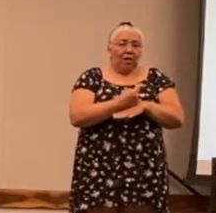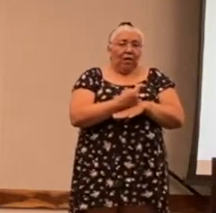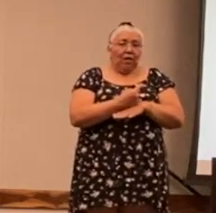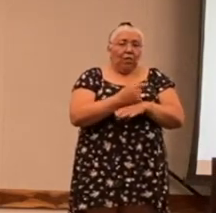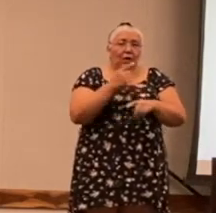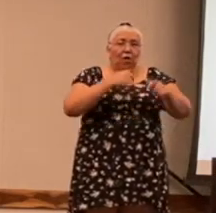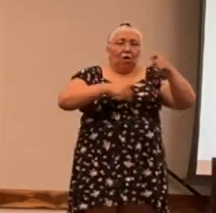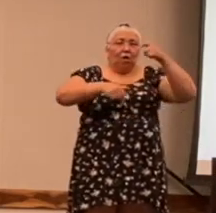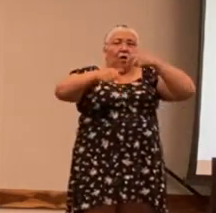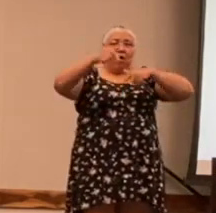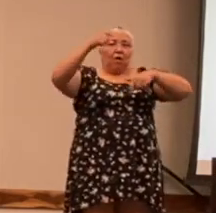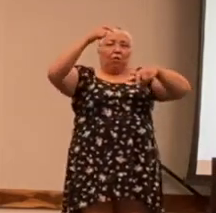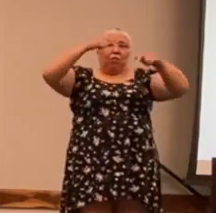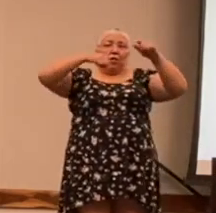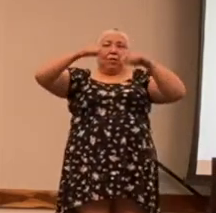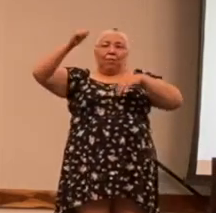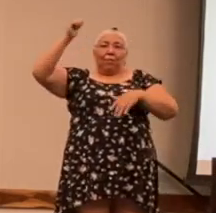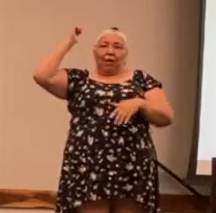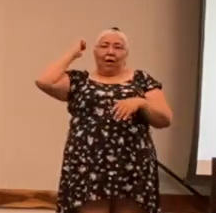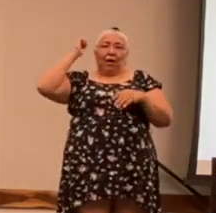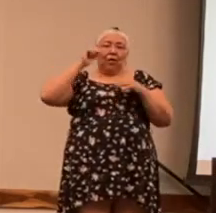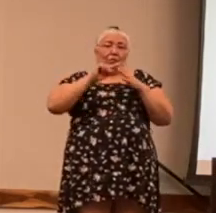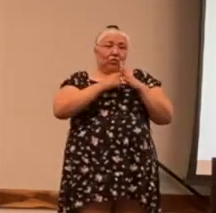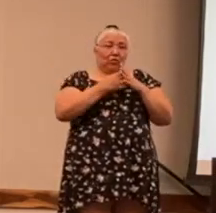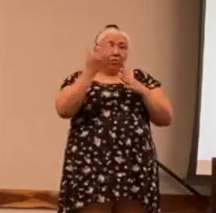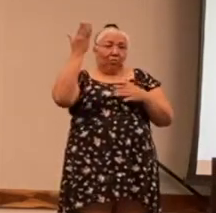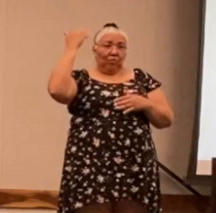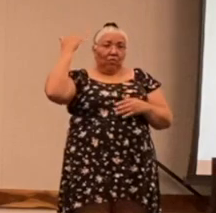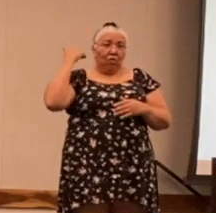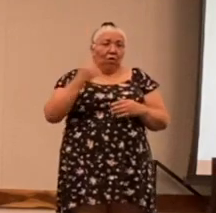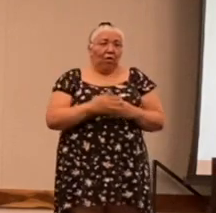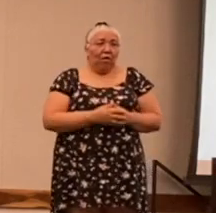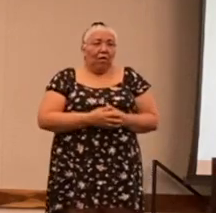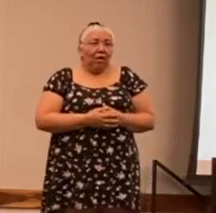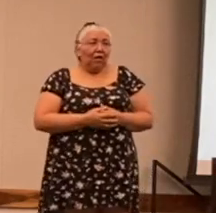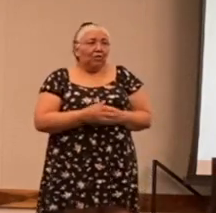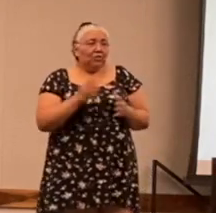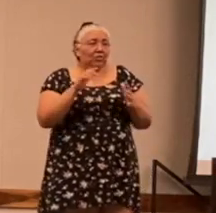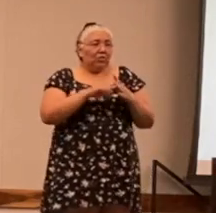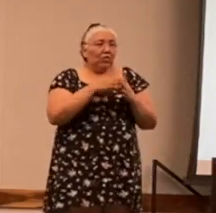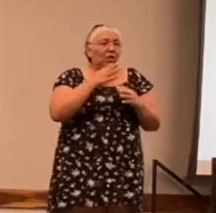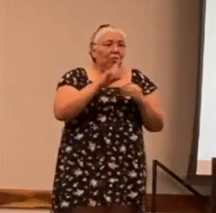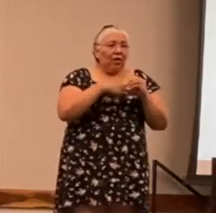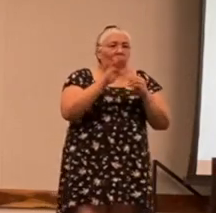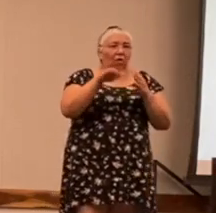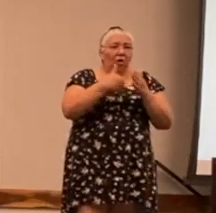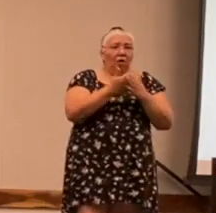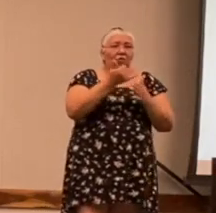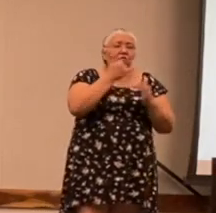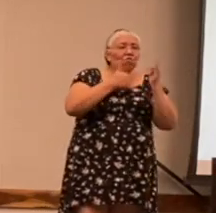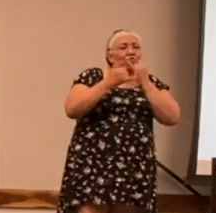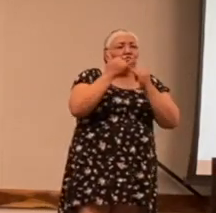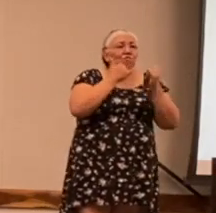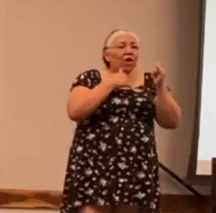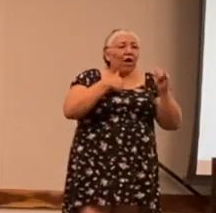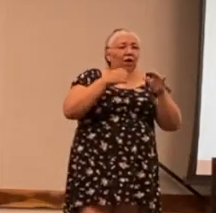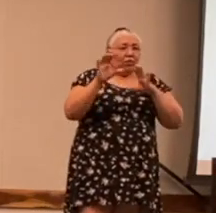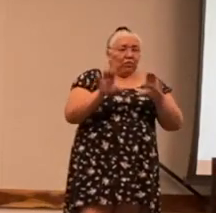way back to where it once was again, right? And I started talking about how all the wrong things I was